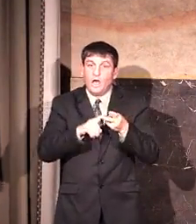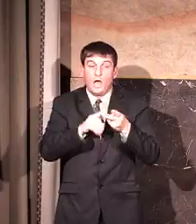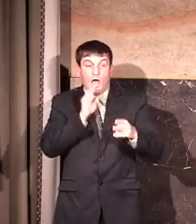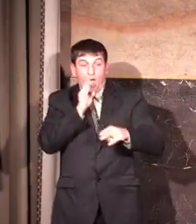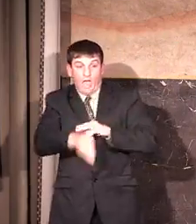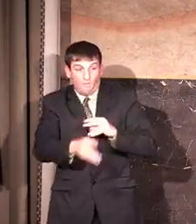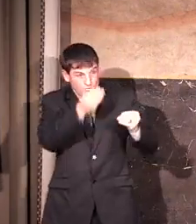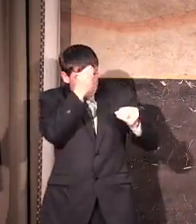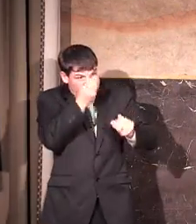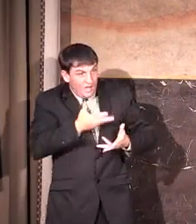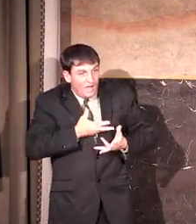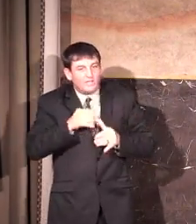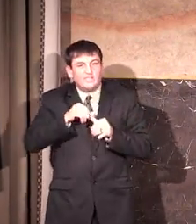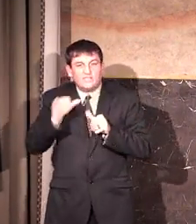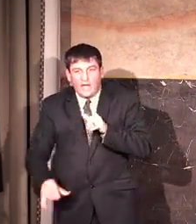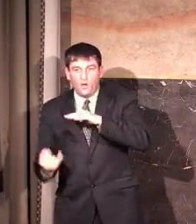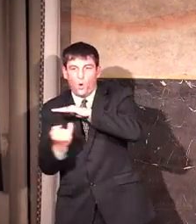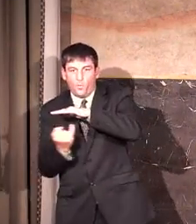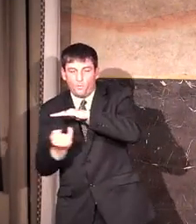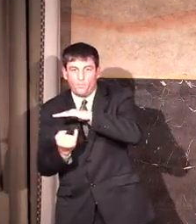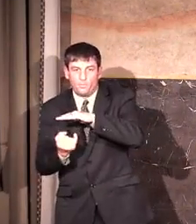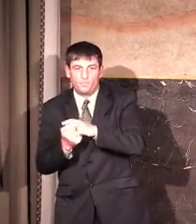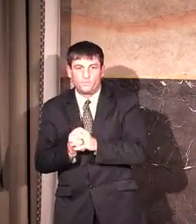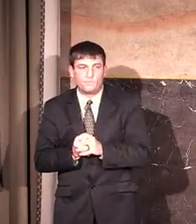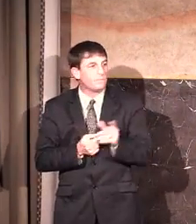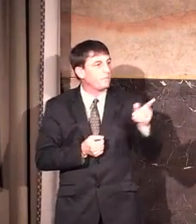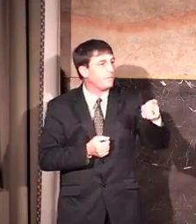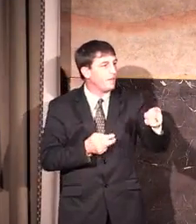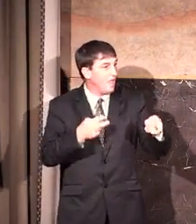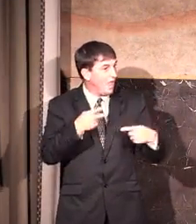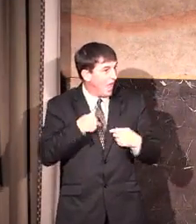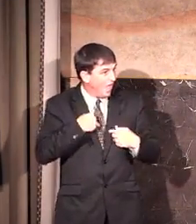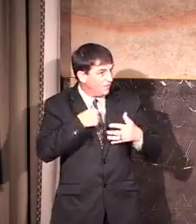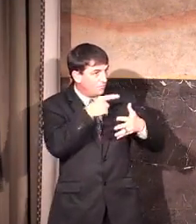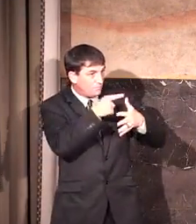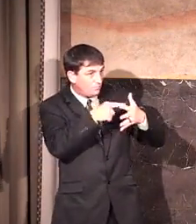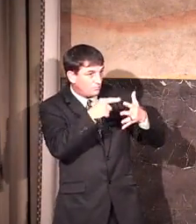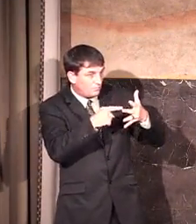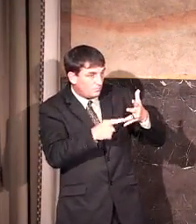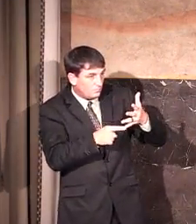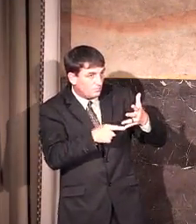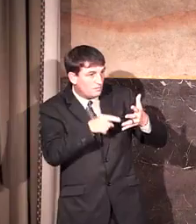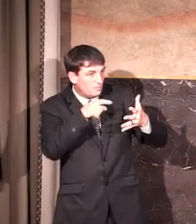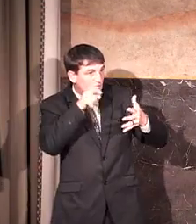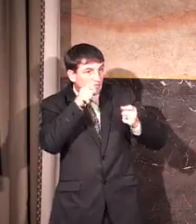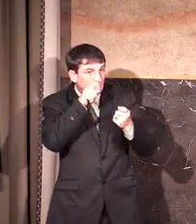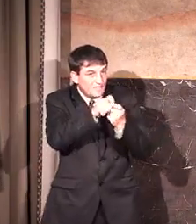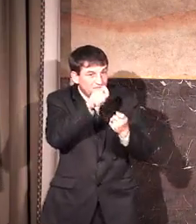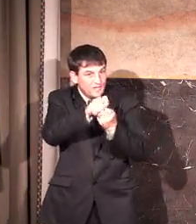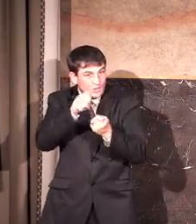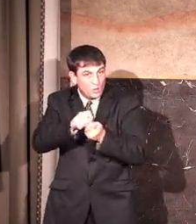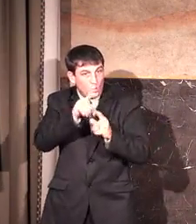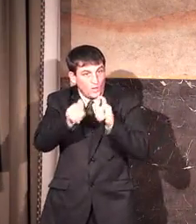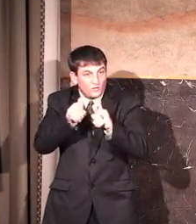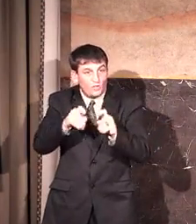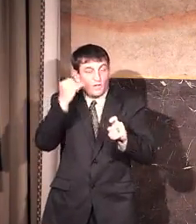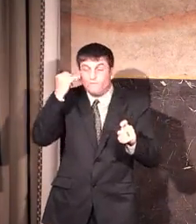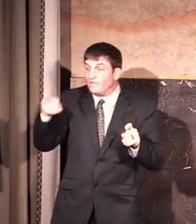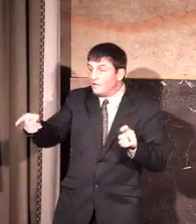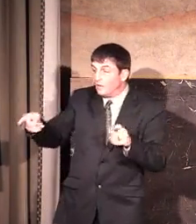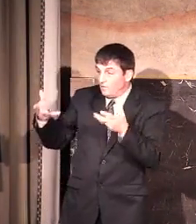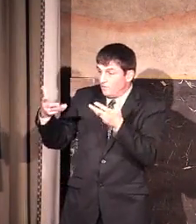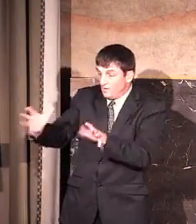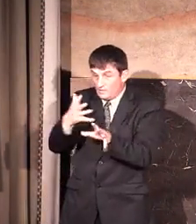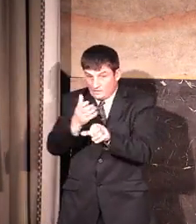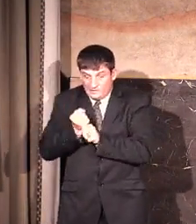that. Please. Is there a set list of questions that the contact tracers will ask people who have been diagnosed about